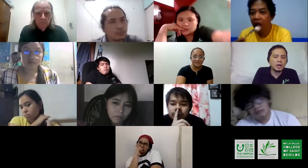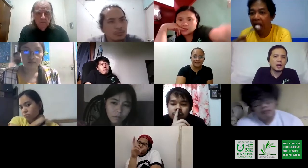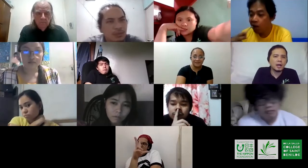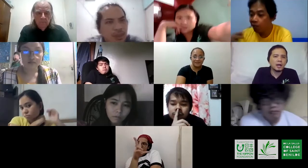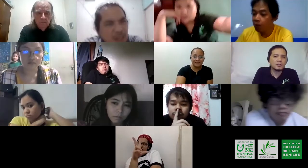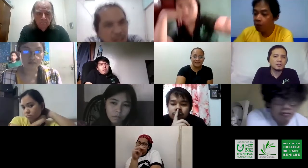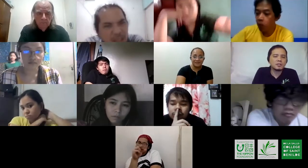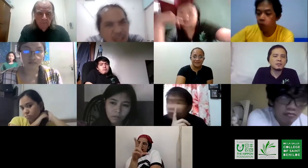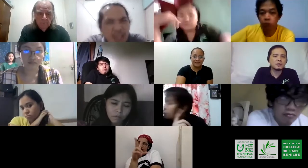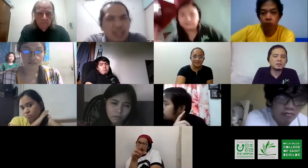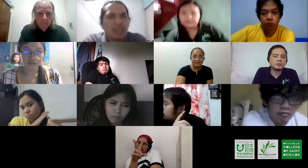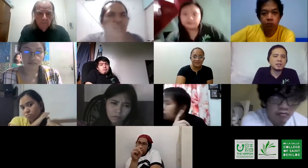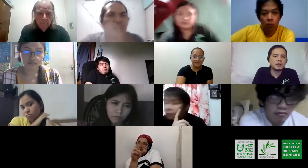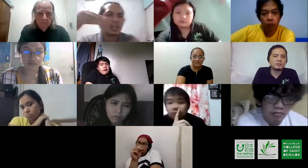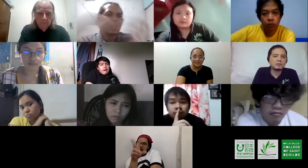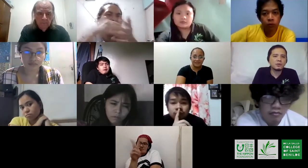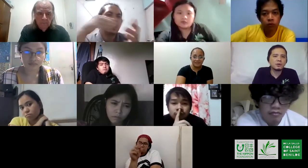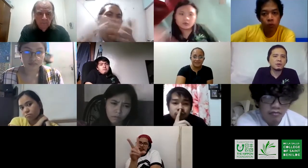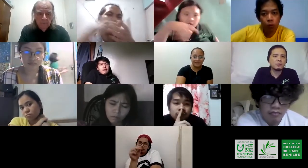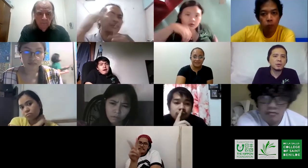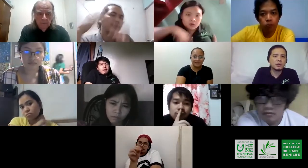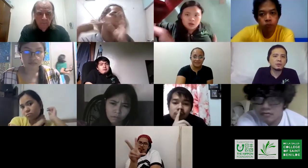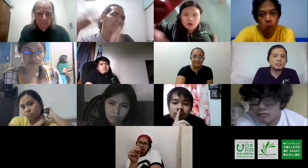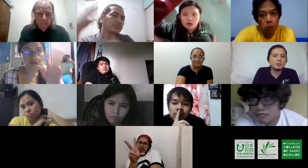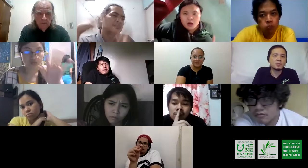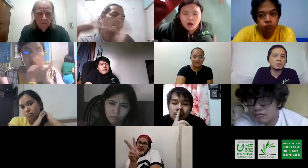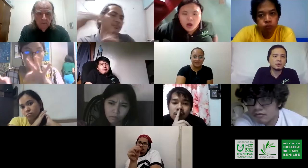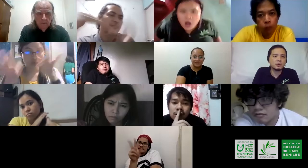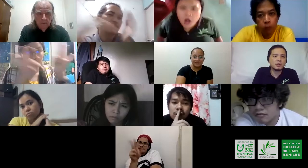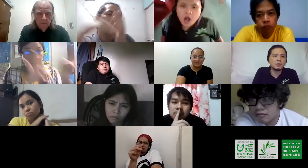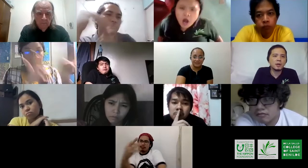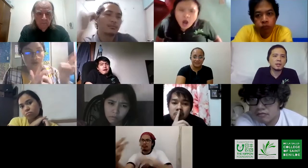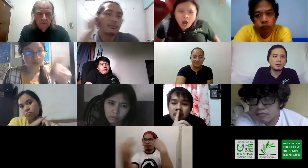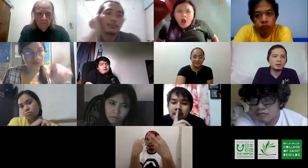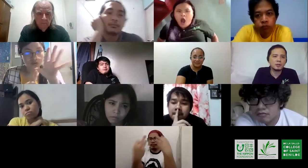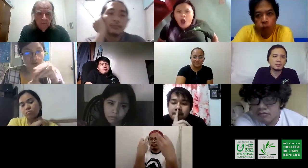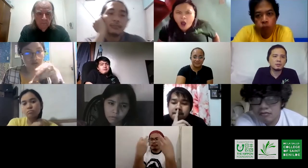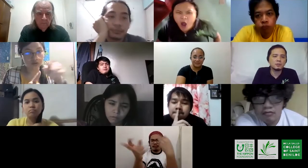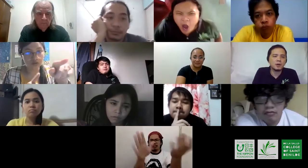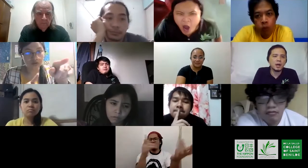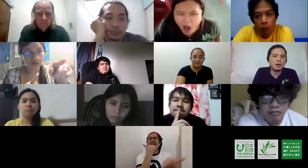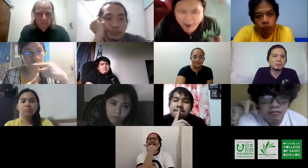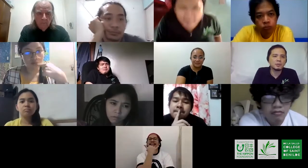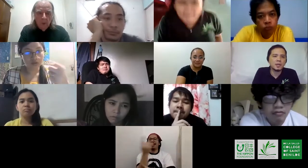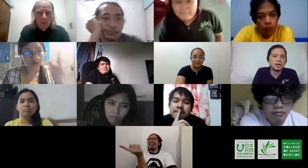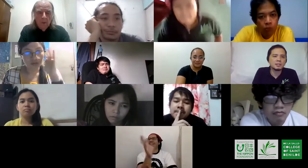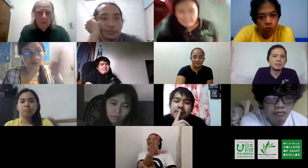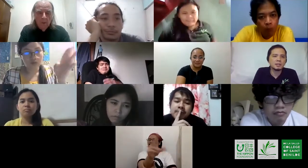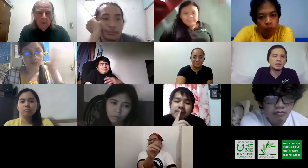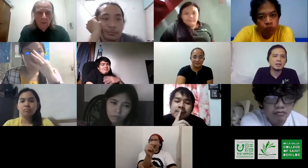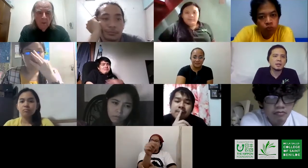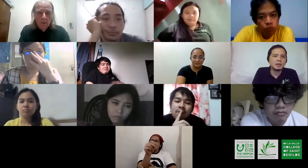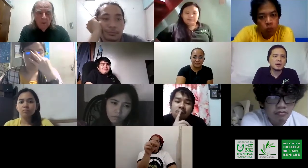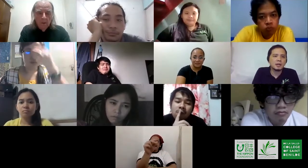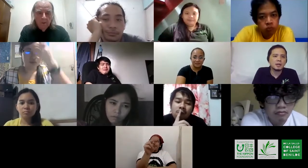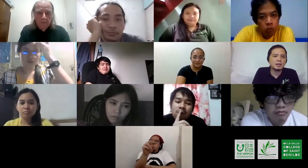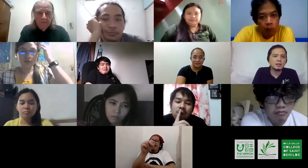older, there's different greetings for when you greet someone older than you and younger than you. I'm just asking,